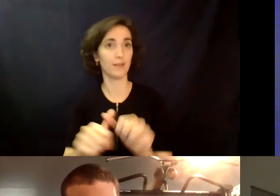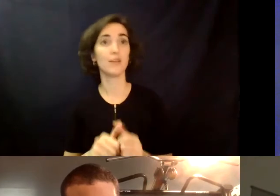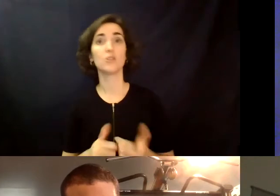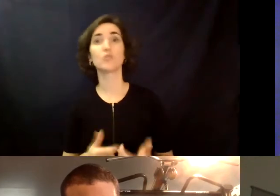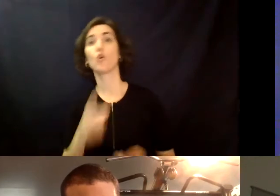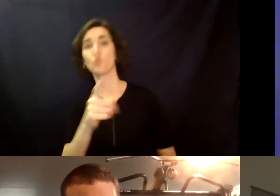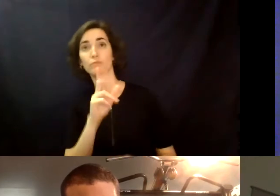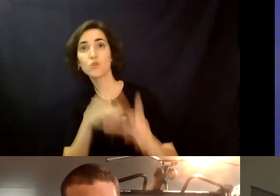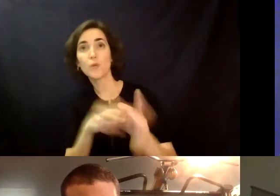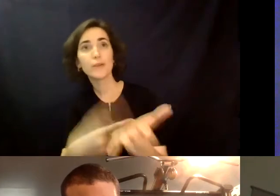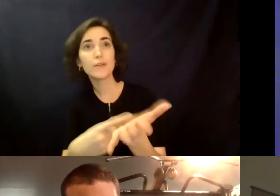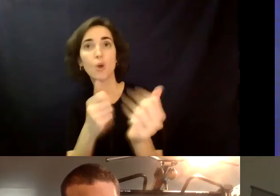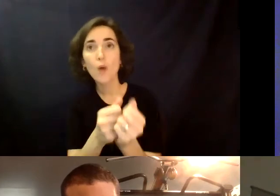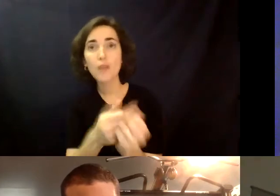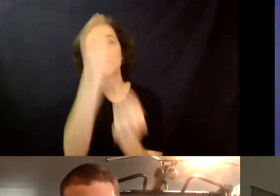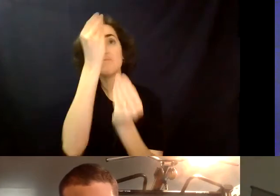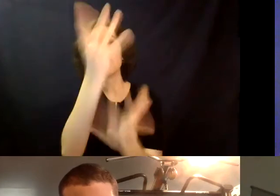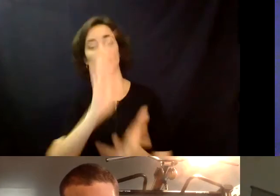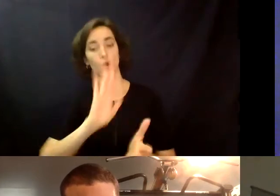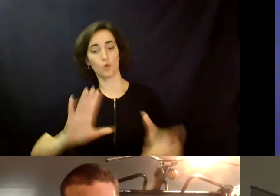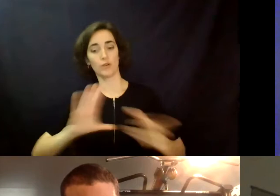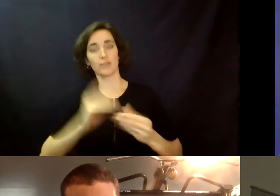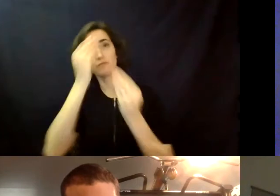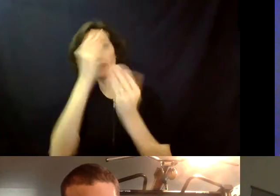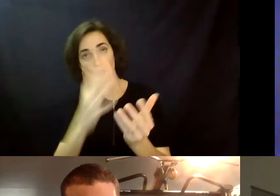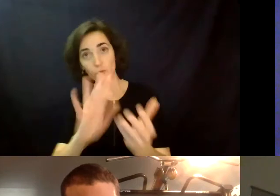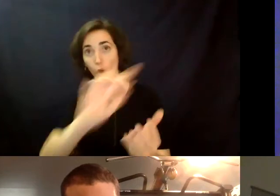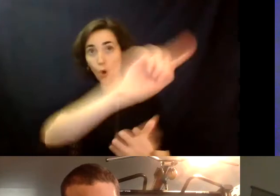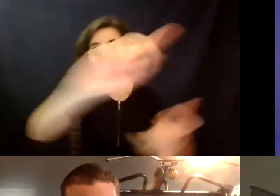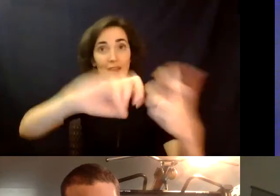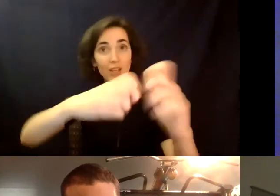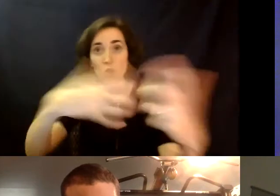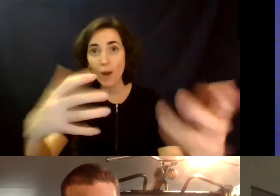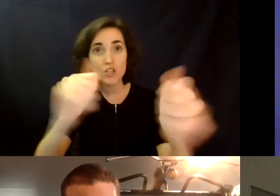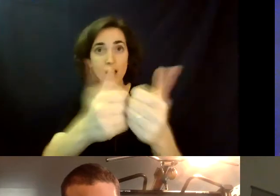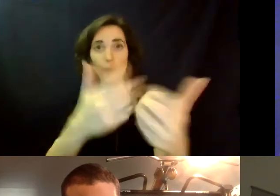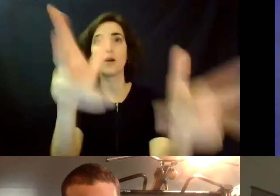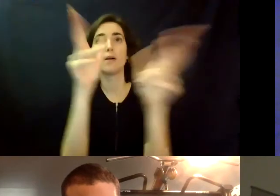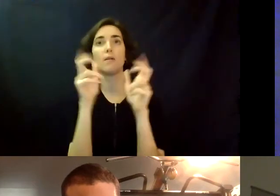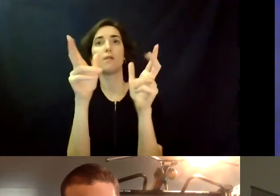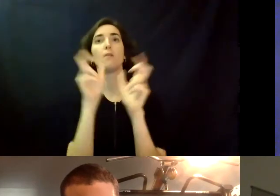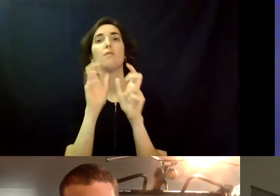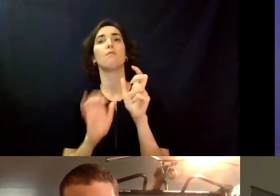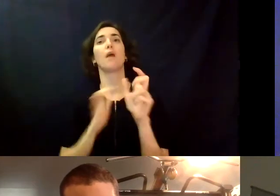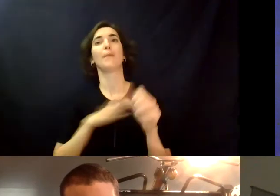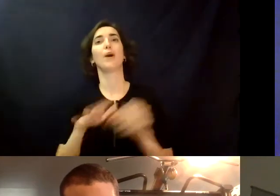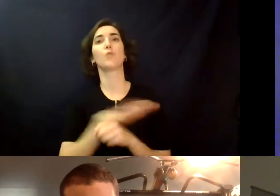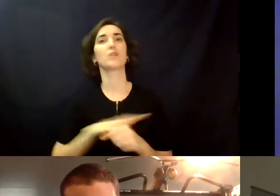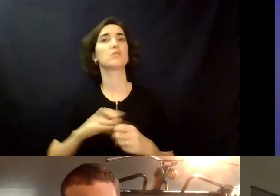you, making yourself heard, and then hearing from them what those issues are, the challenges facing your region, is a great